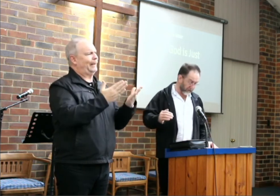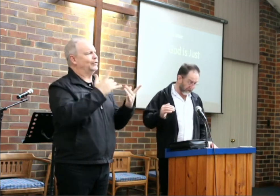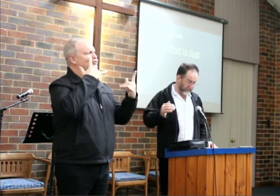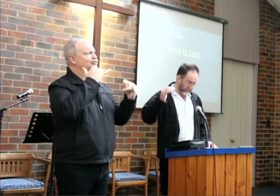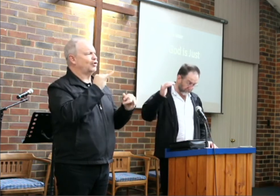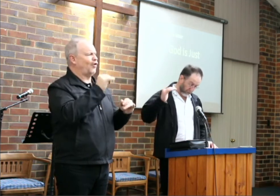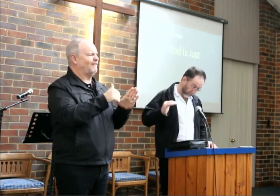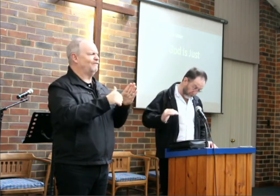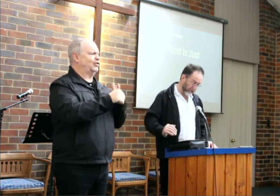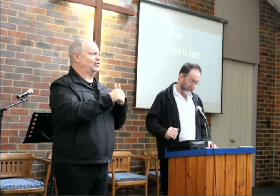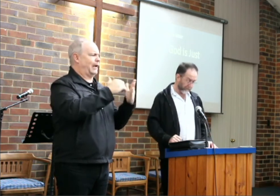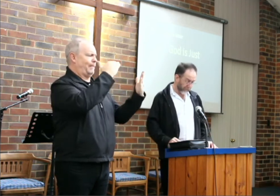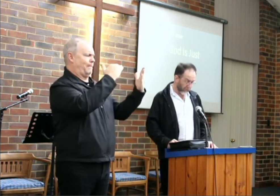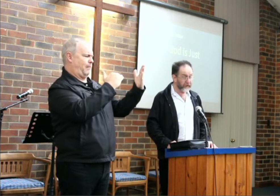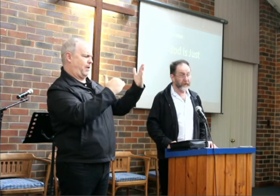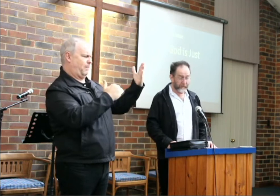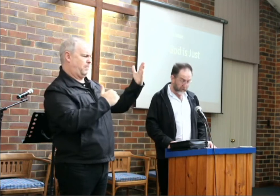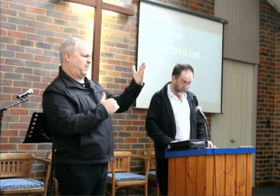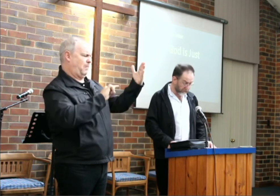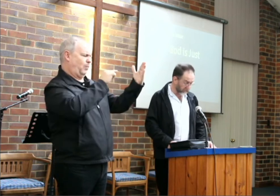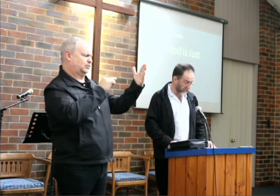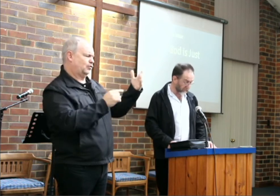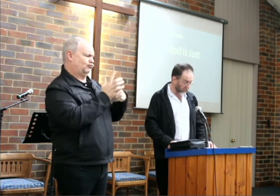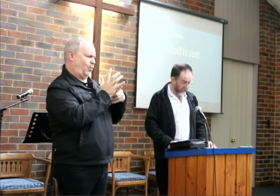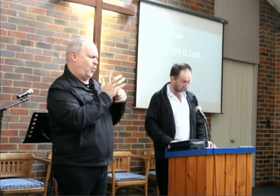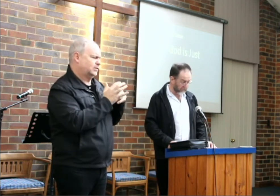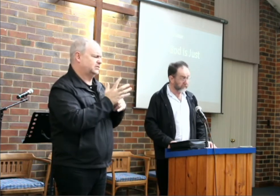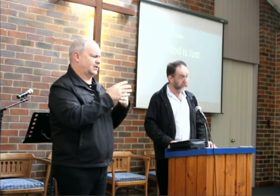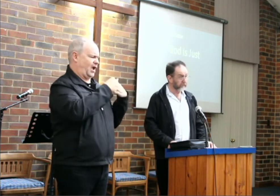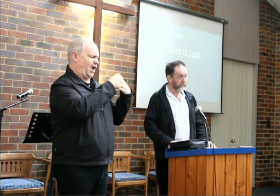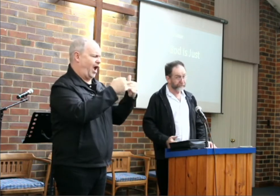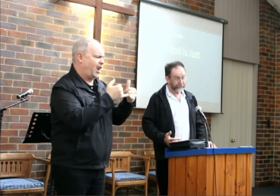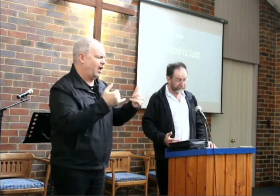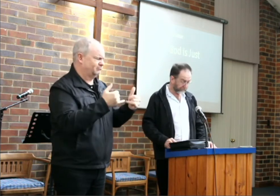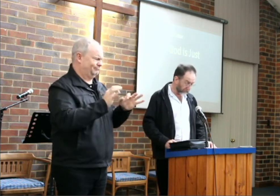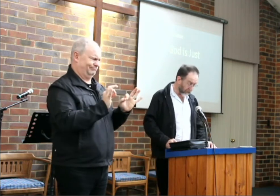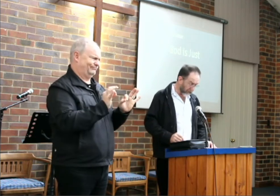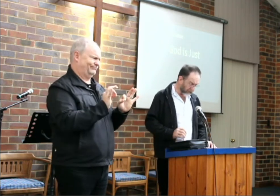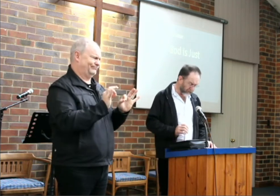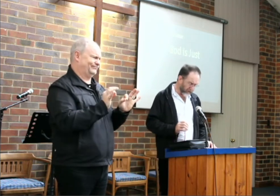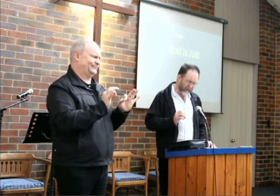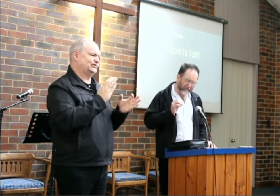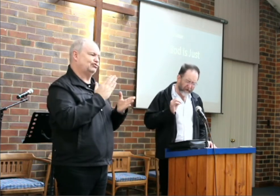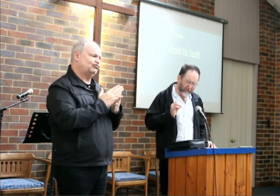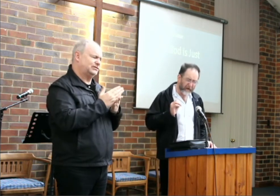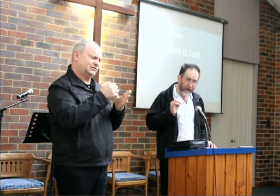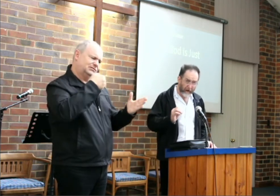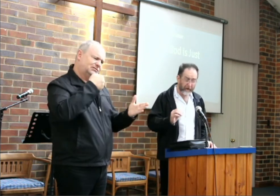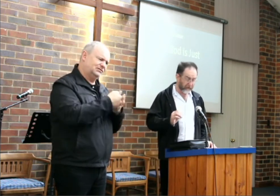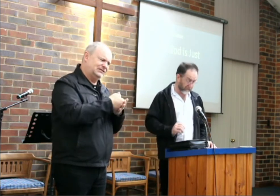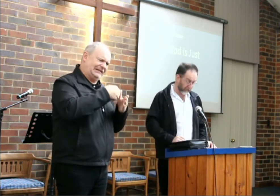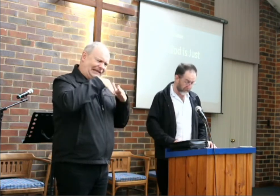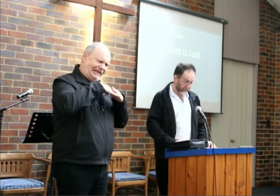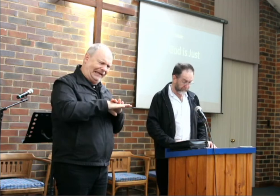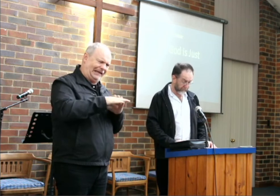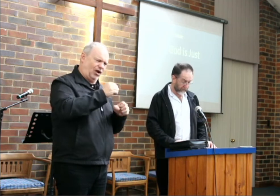first a list of bullet points or a set of rules and guidelines. It's rooted in the very character